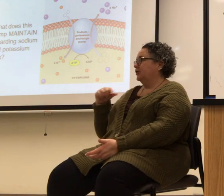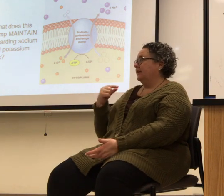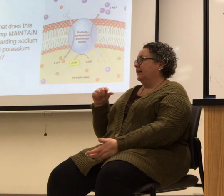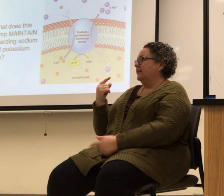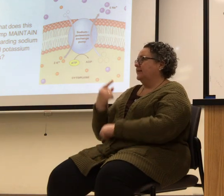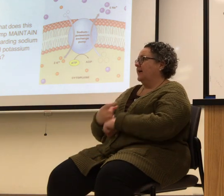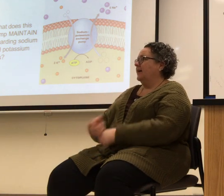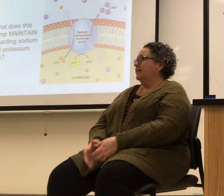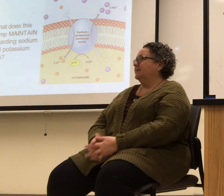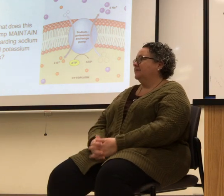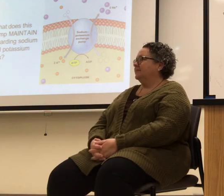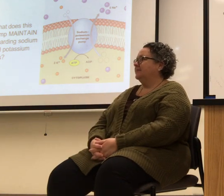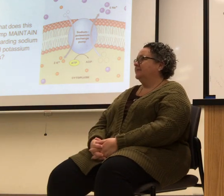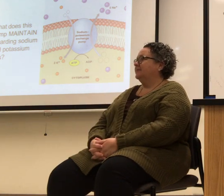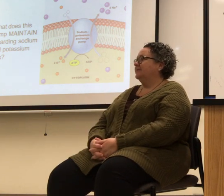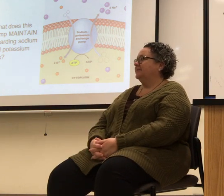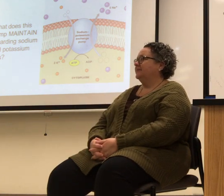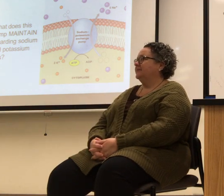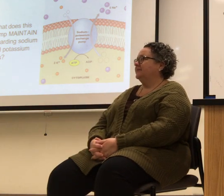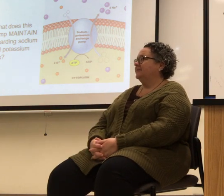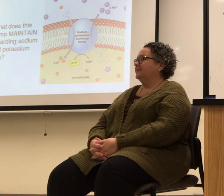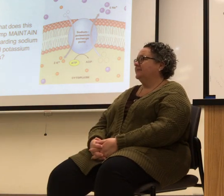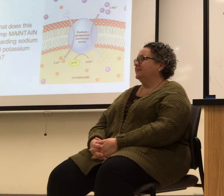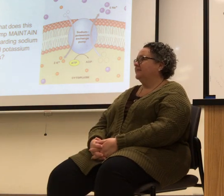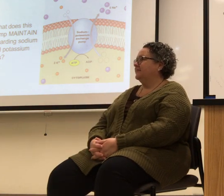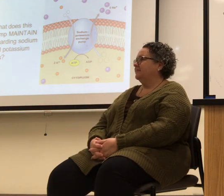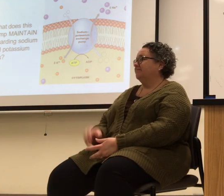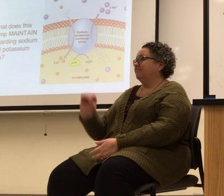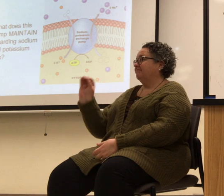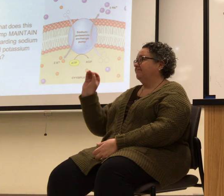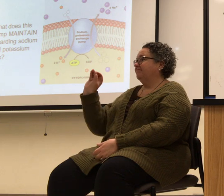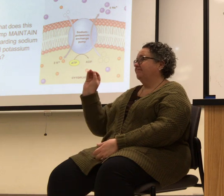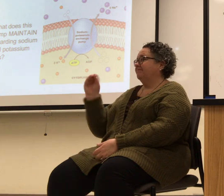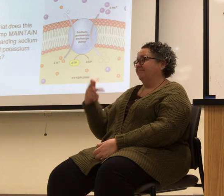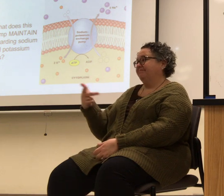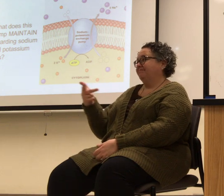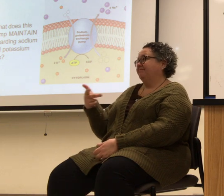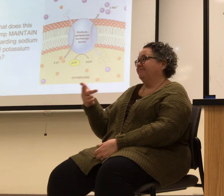So this is basically the review of the pump.